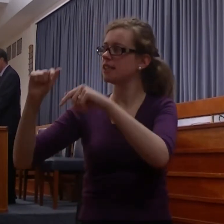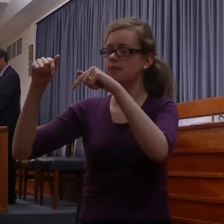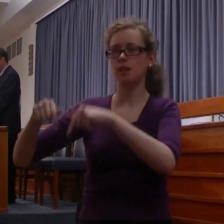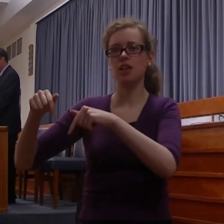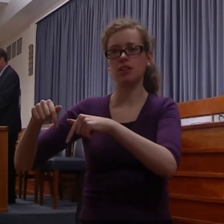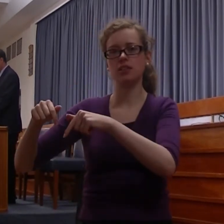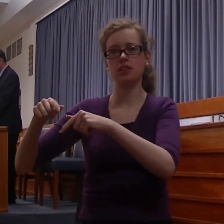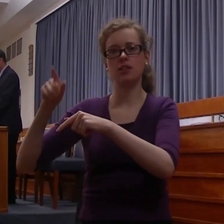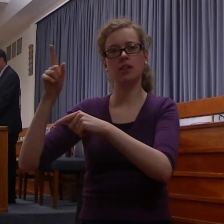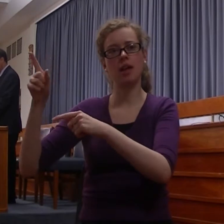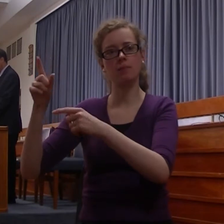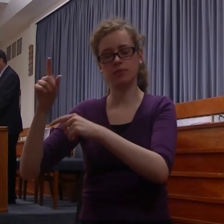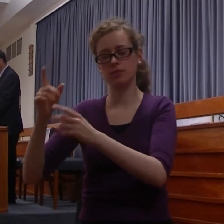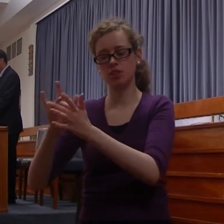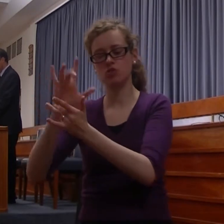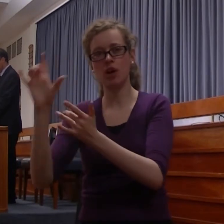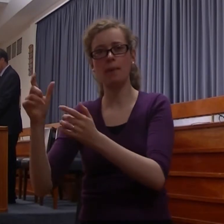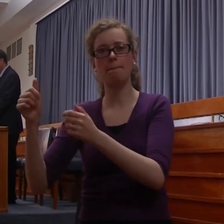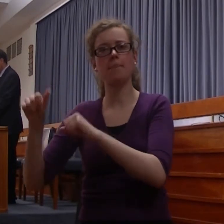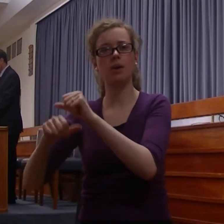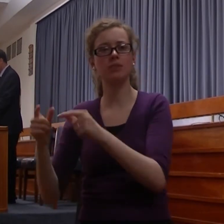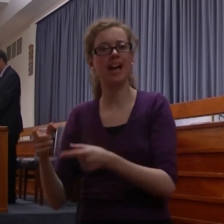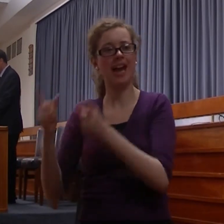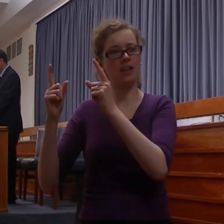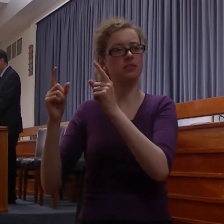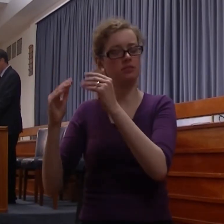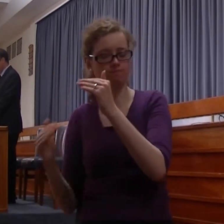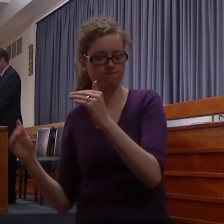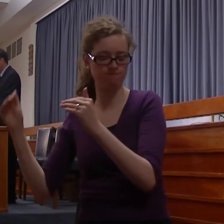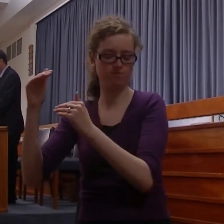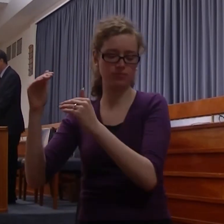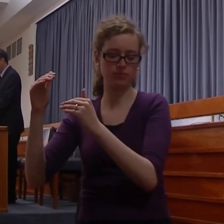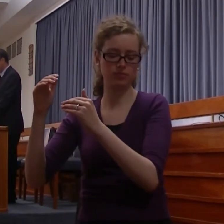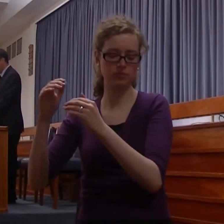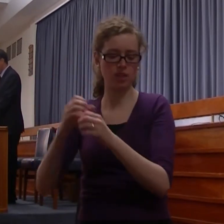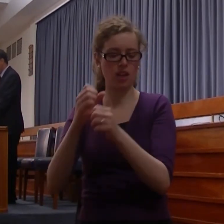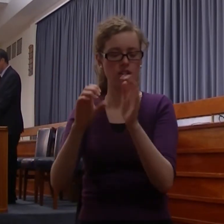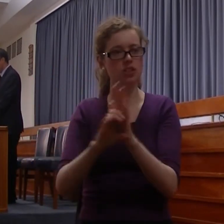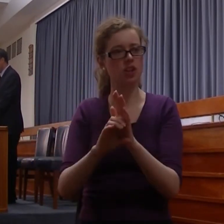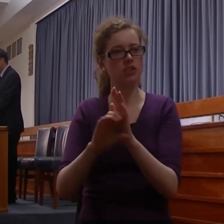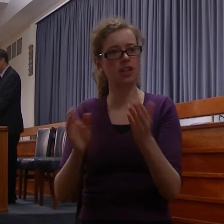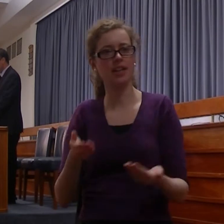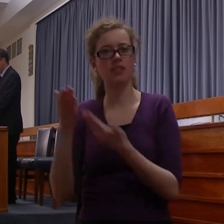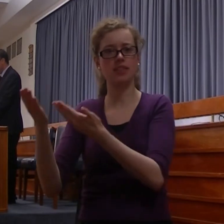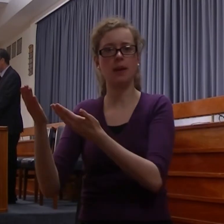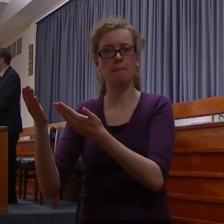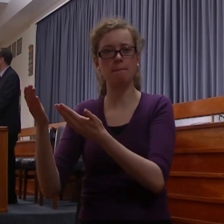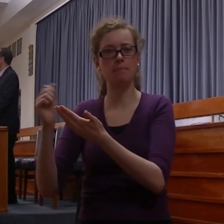feet, under the feet of the Lord Jesus Christ, and gave him to be the head over all things to the church,